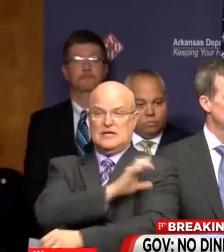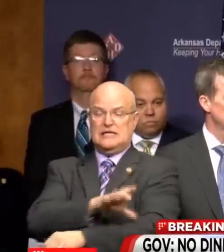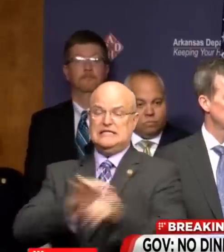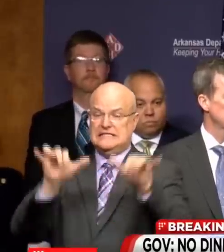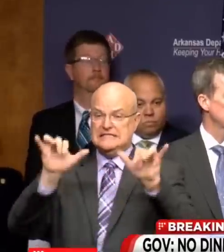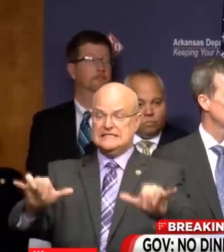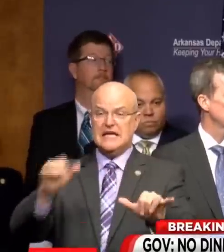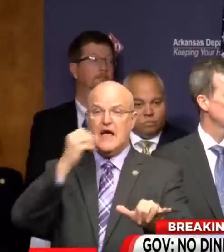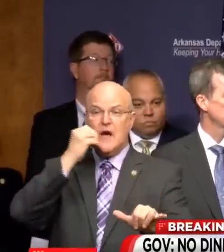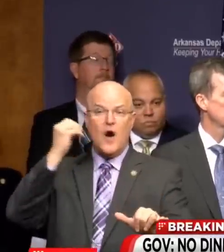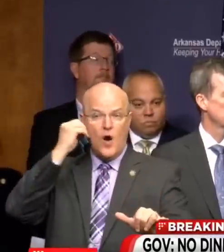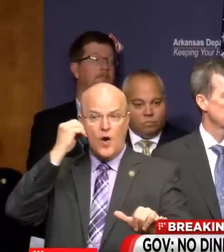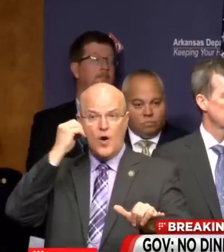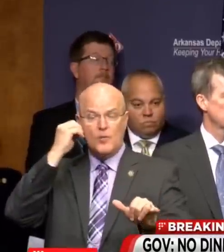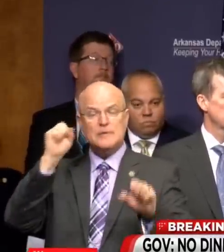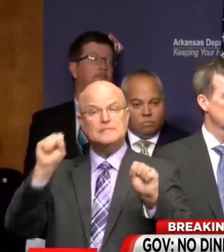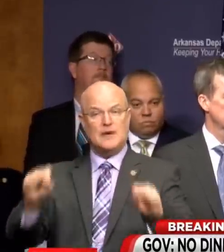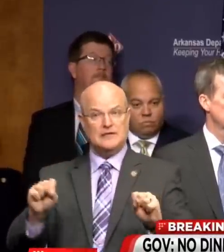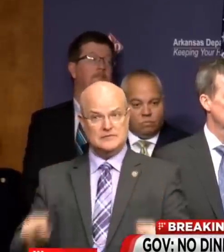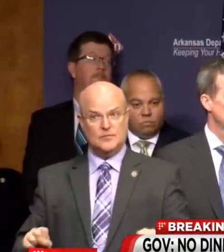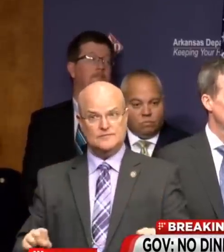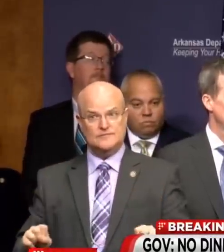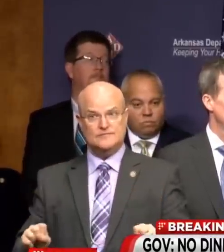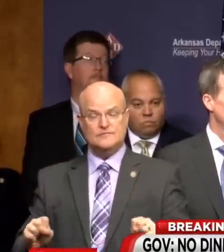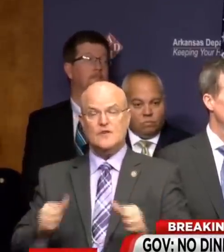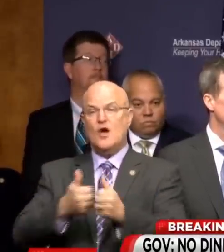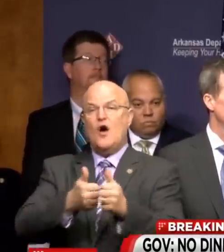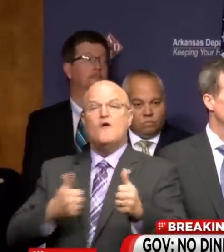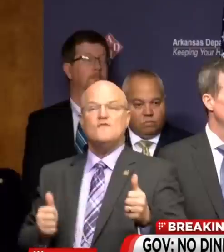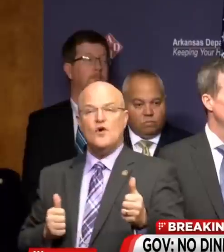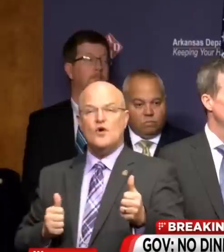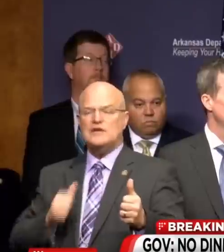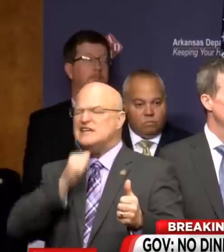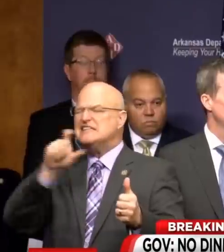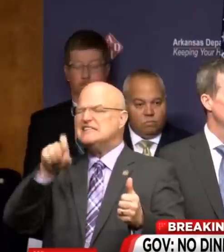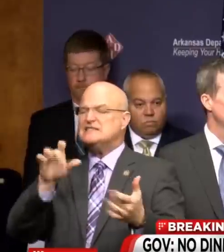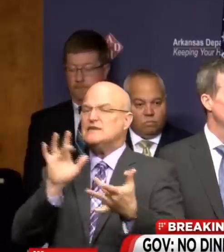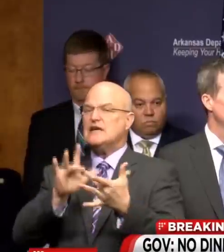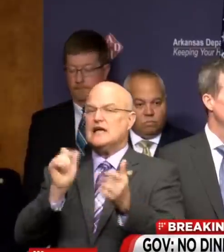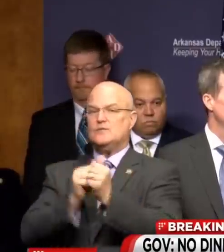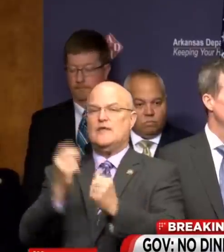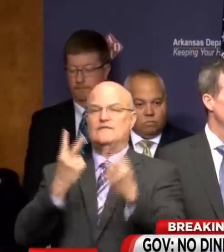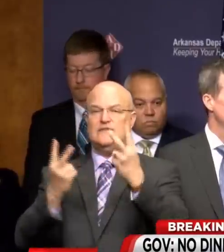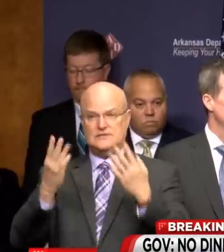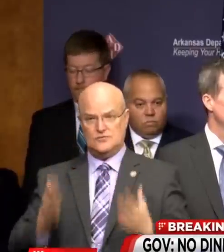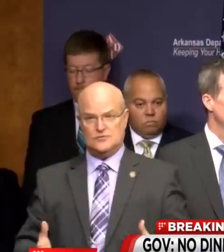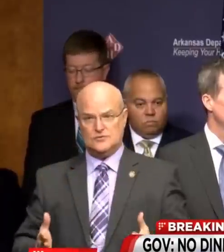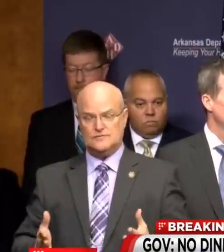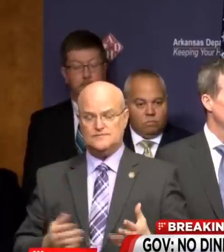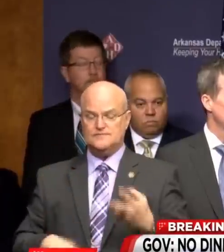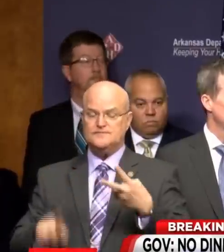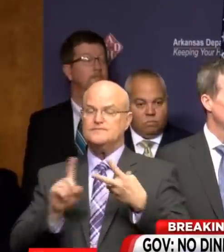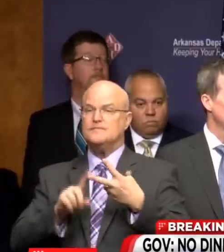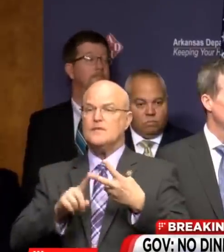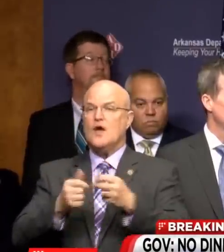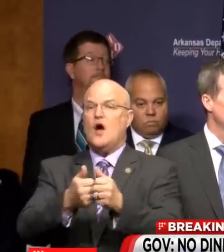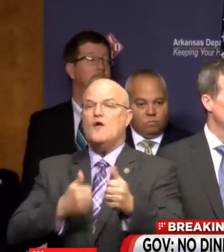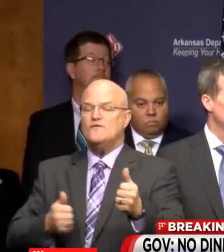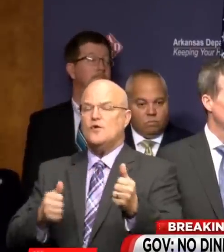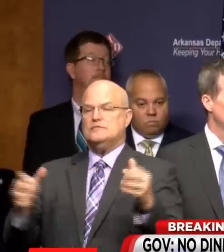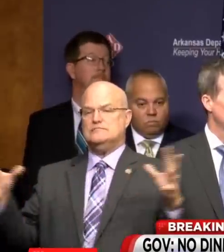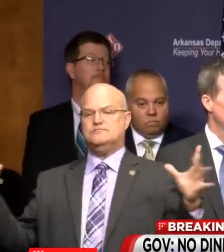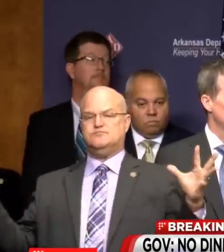stay home to the extent possible. Avoid unnecessary contact with visitors. Secondly, avoid